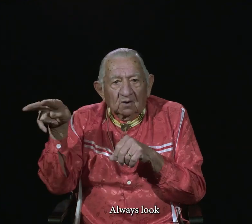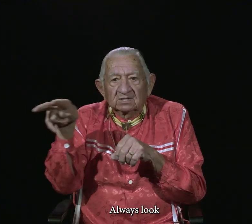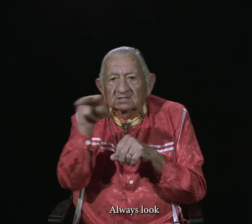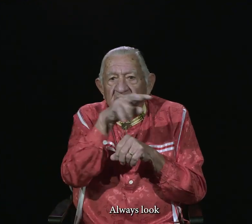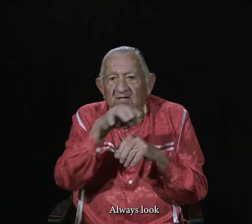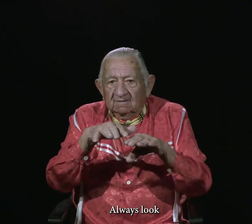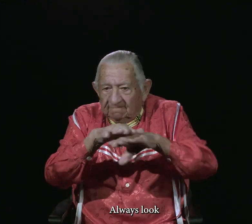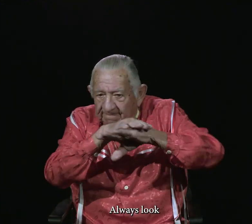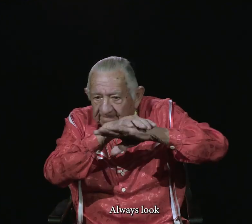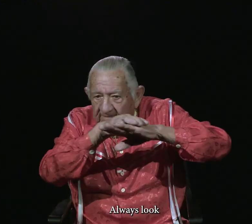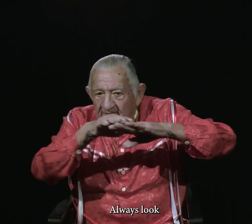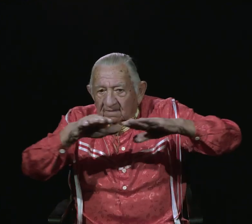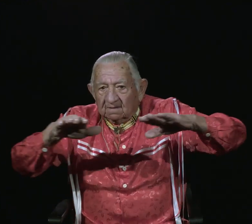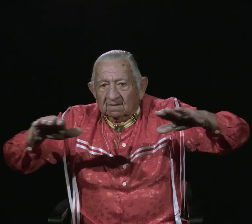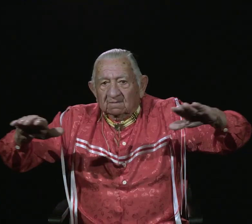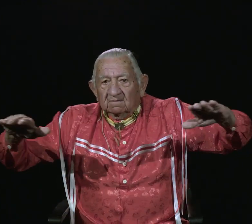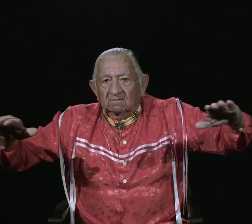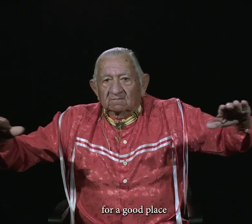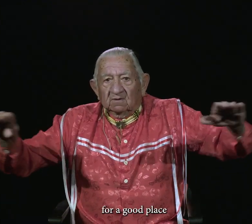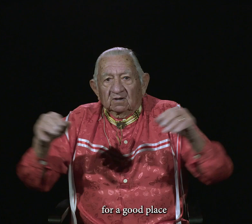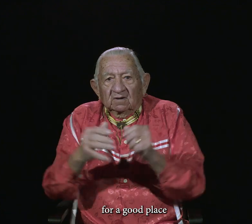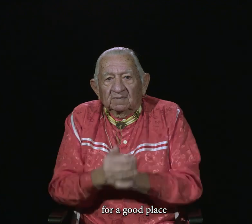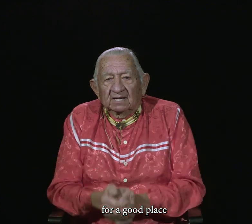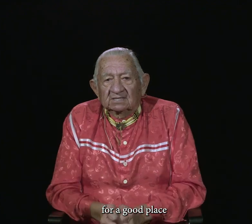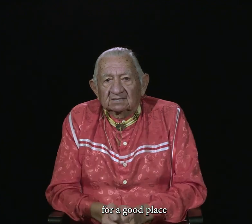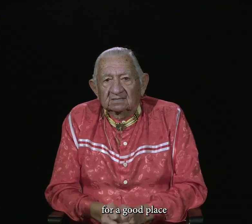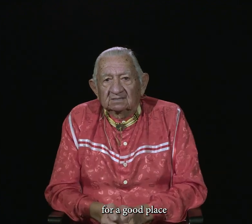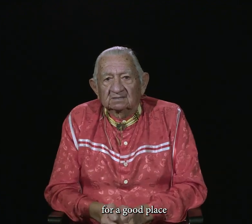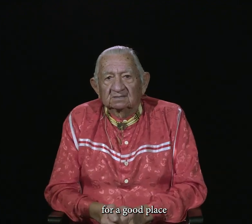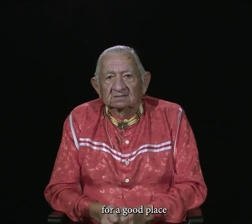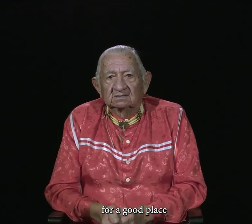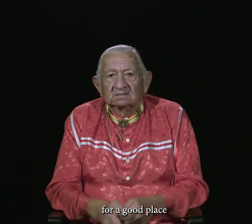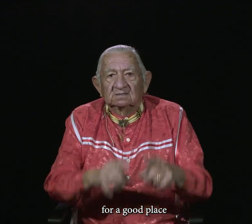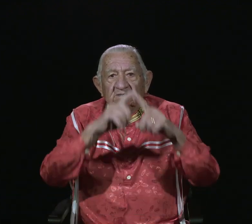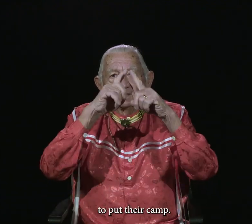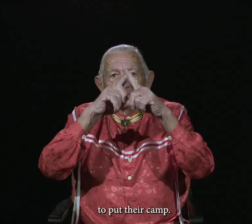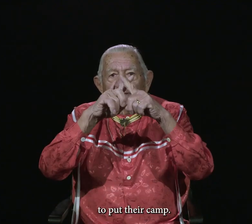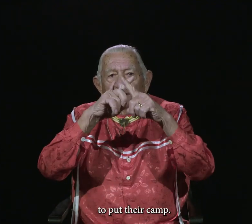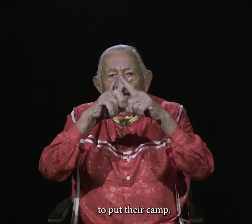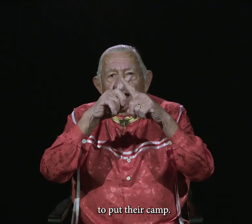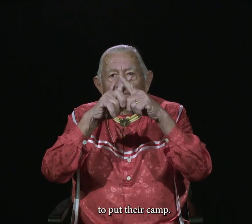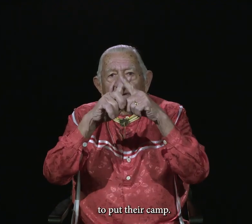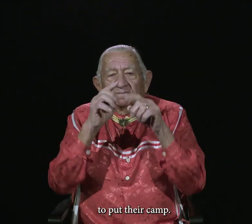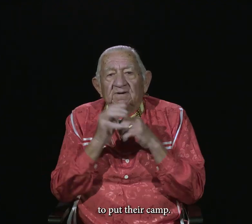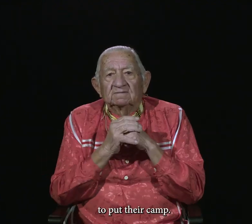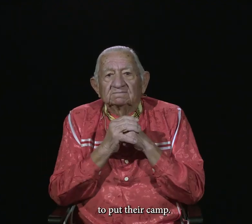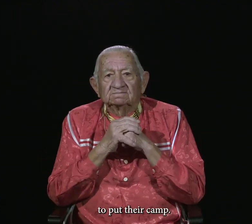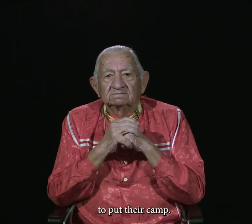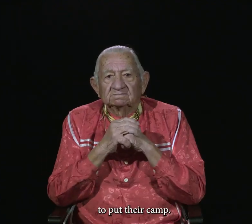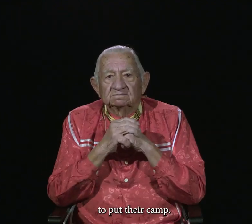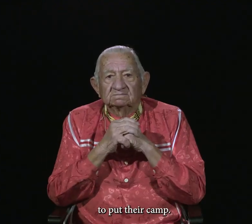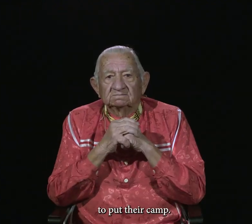Always look for a good place to put their camp up.